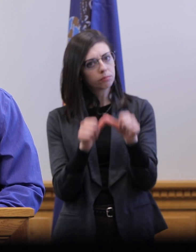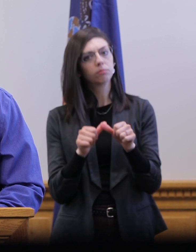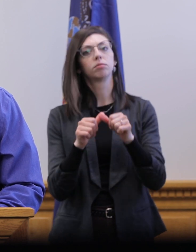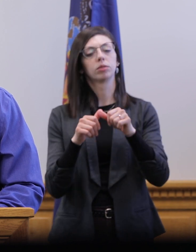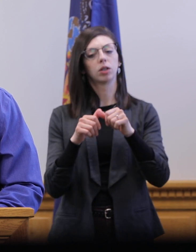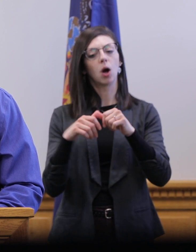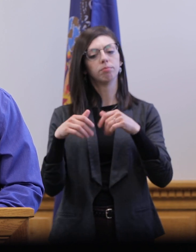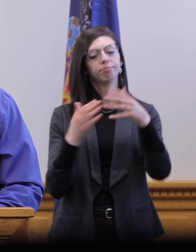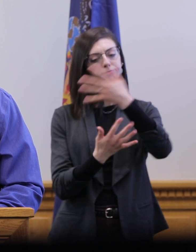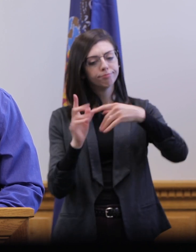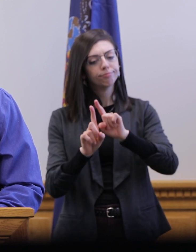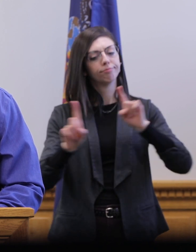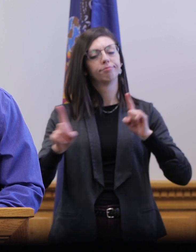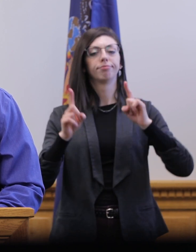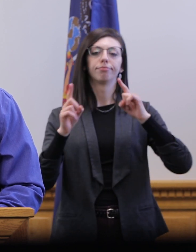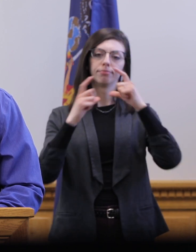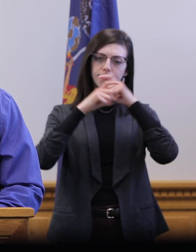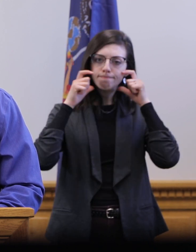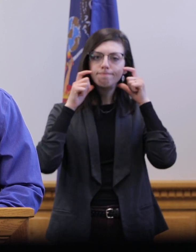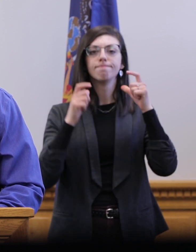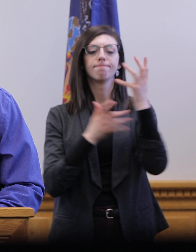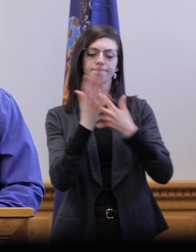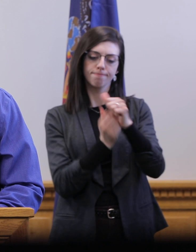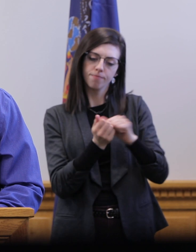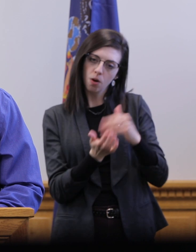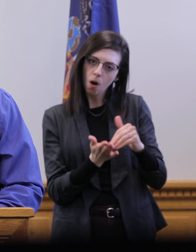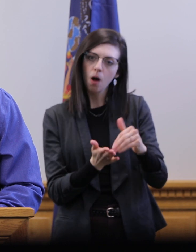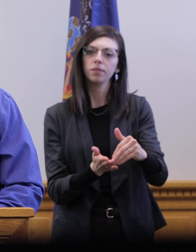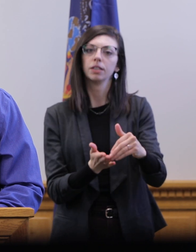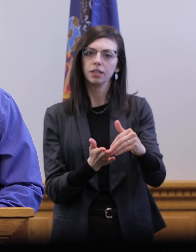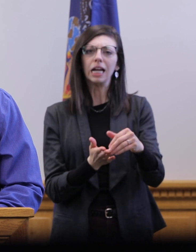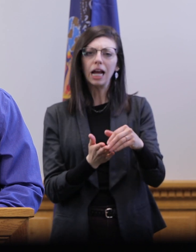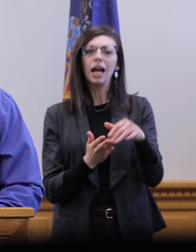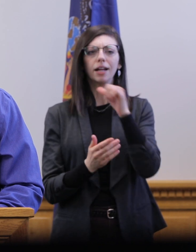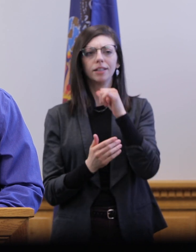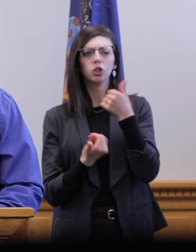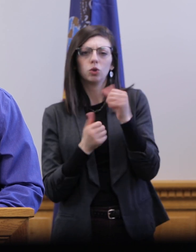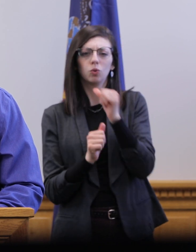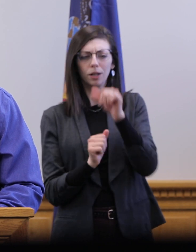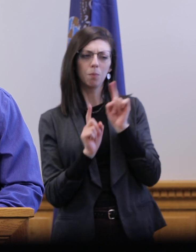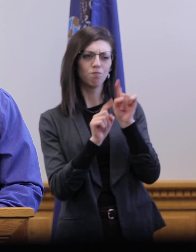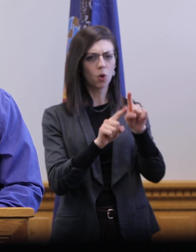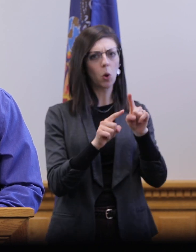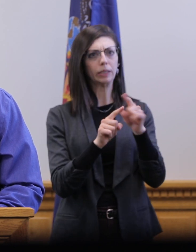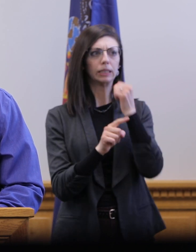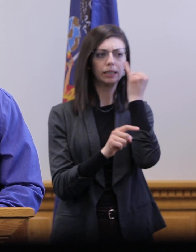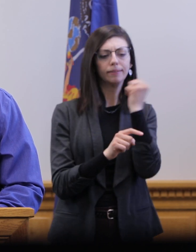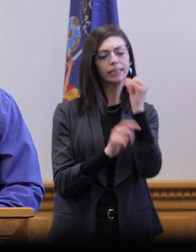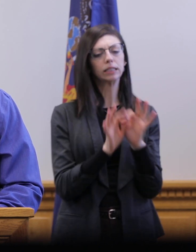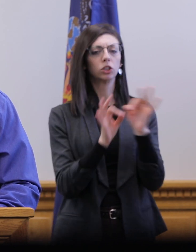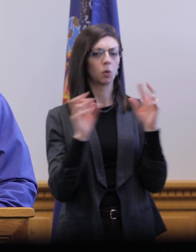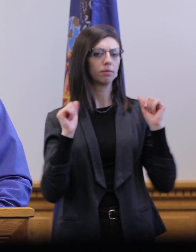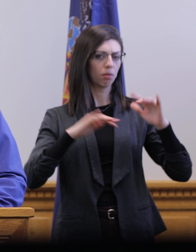mask, social distance, wash your hands frequently, and avoid non-essential gatherings. And now Diane